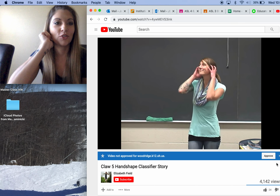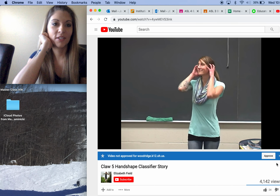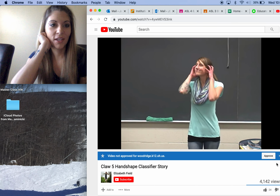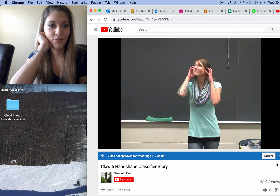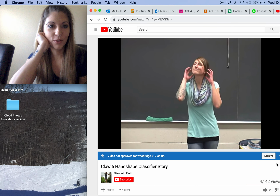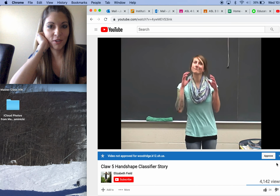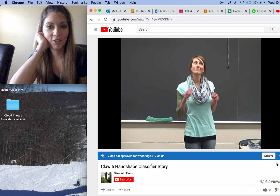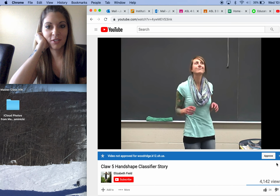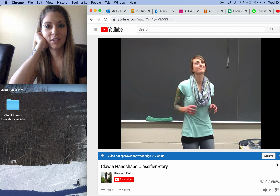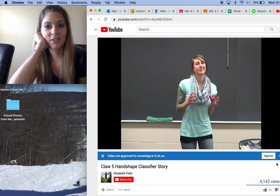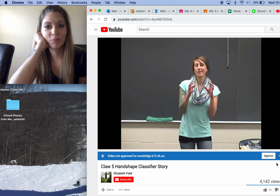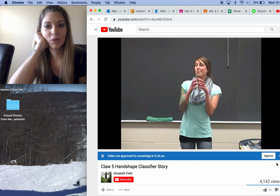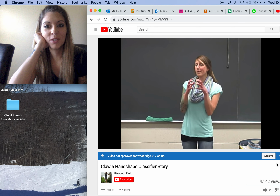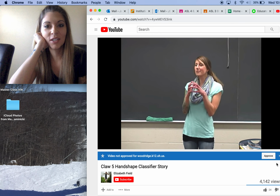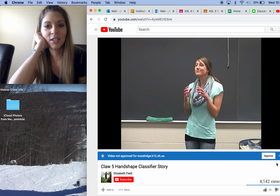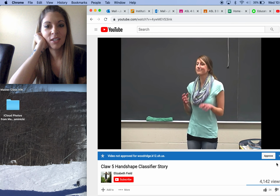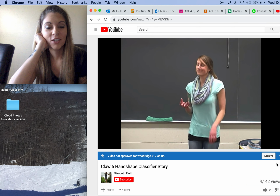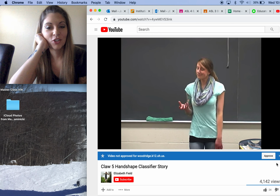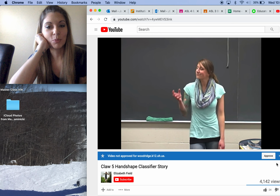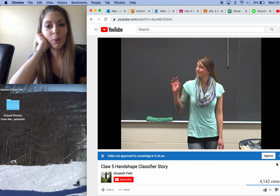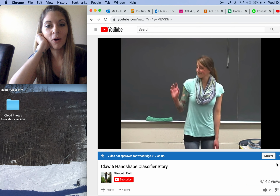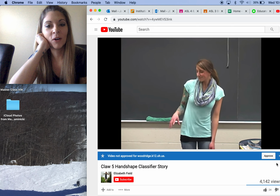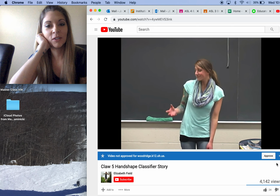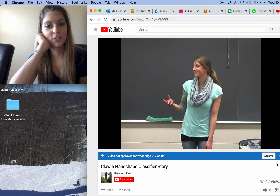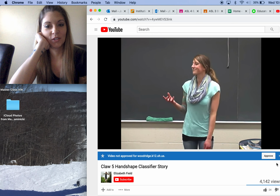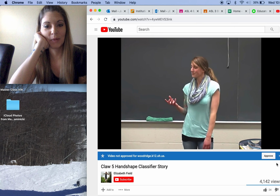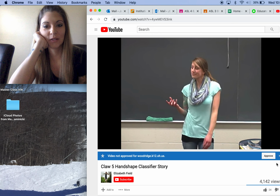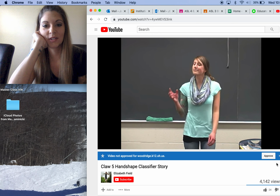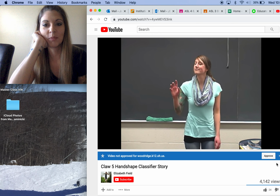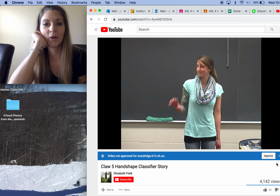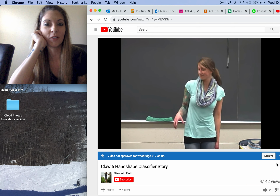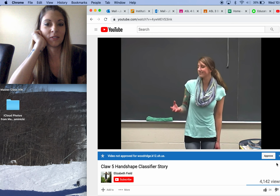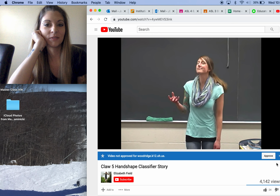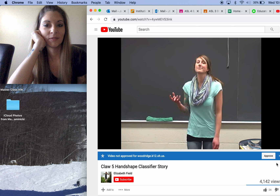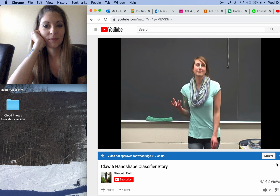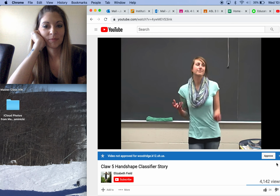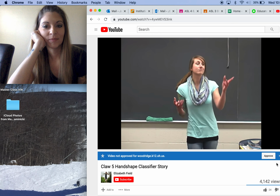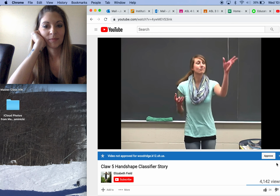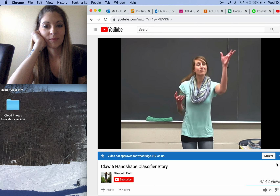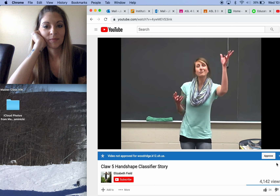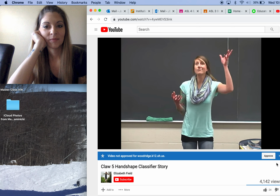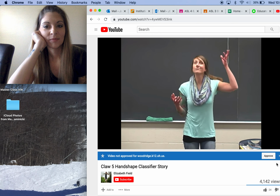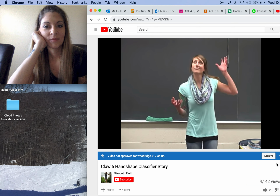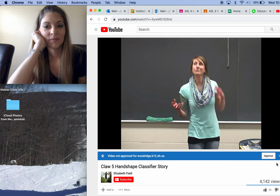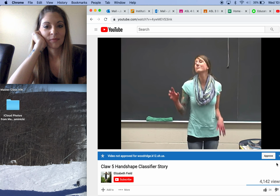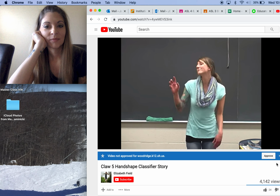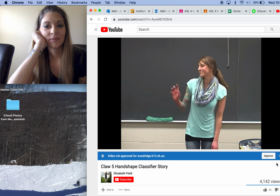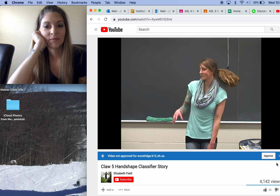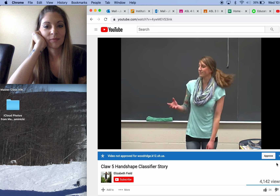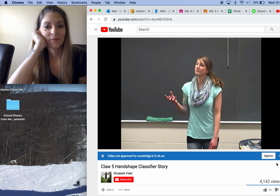So she has headphones on, she's listening to music, she has a ball, she's bouncing the ball.